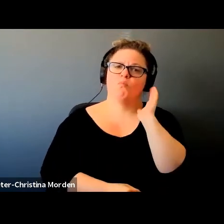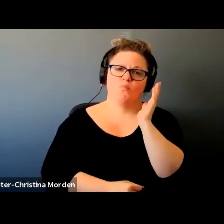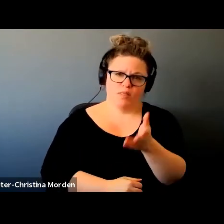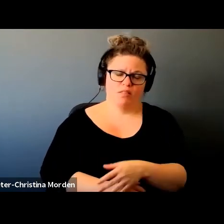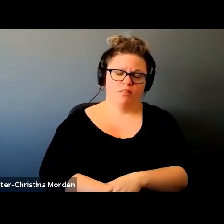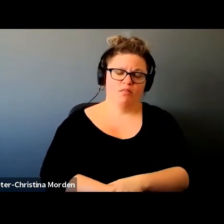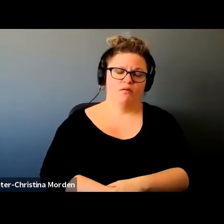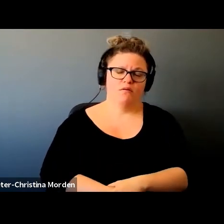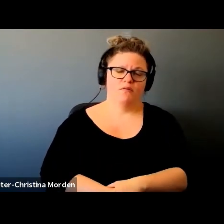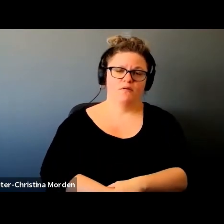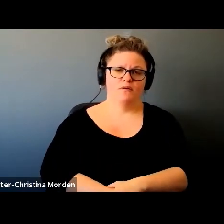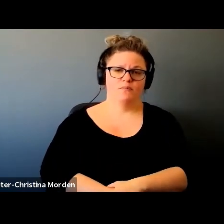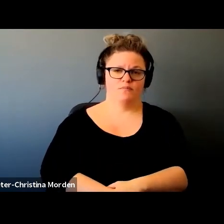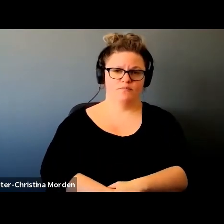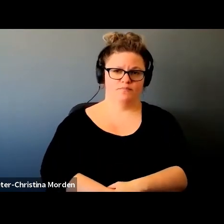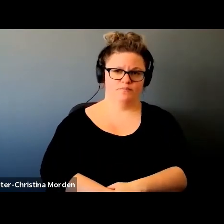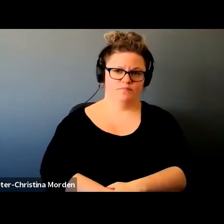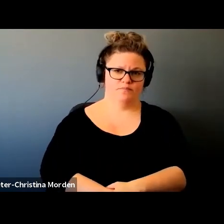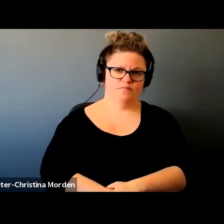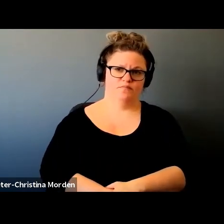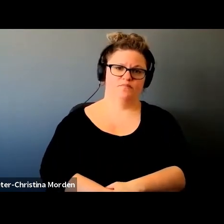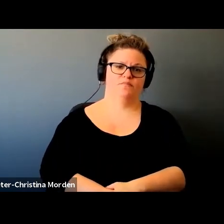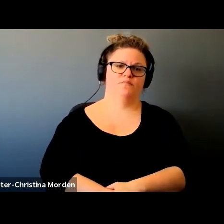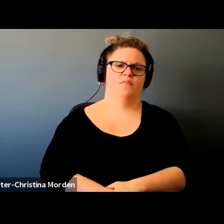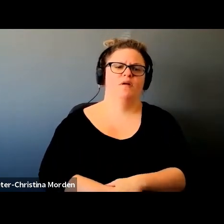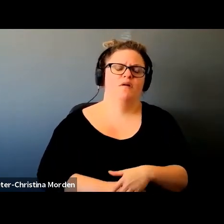whole thing. And